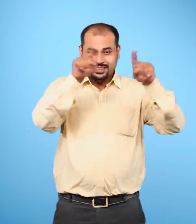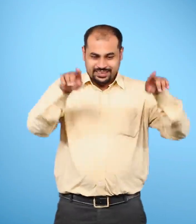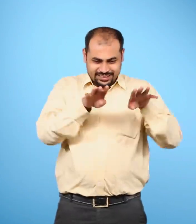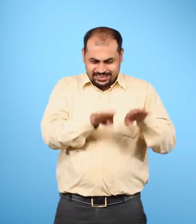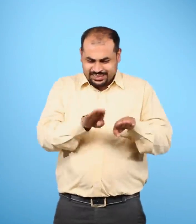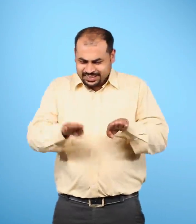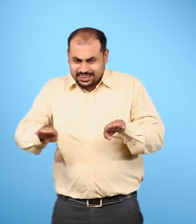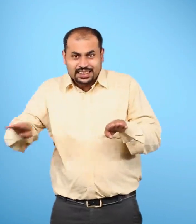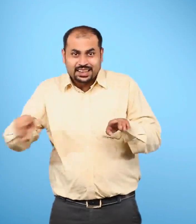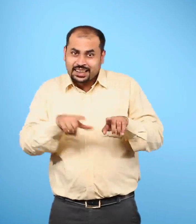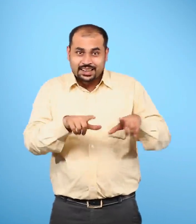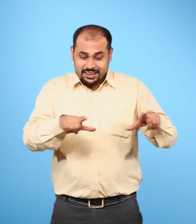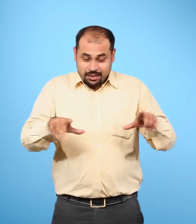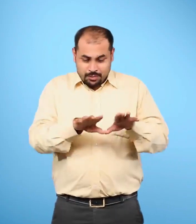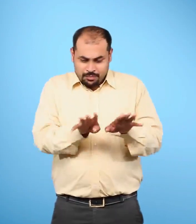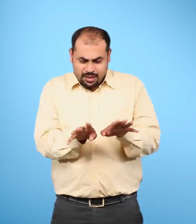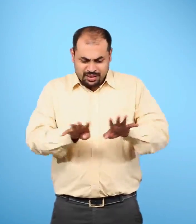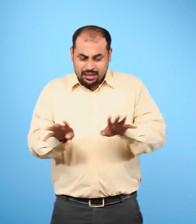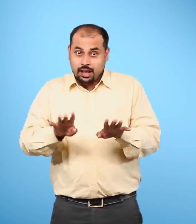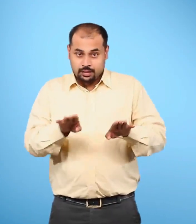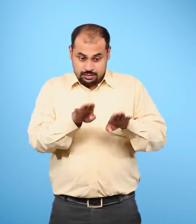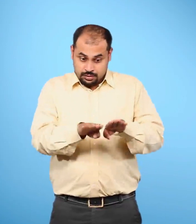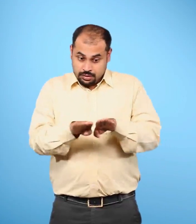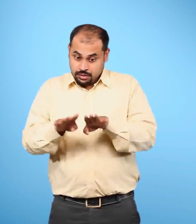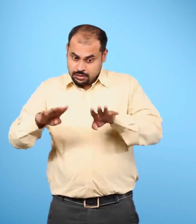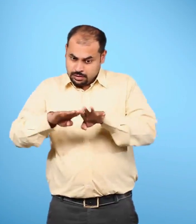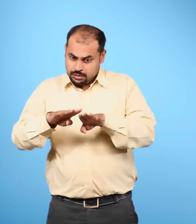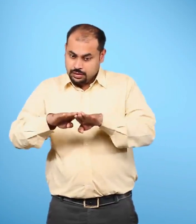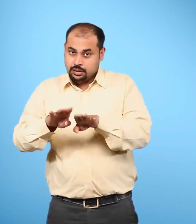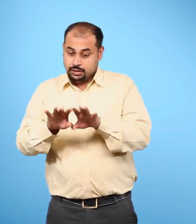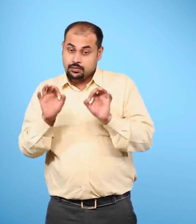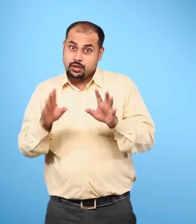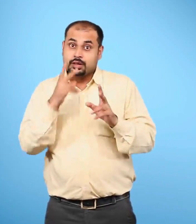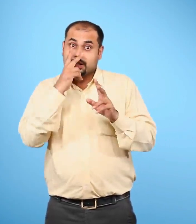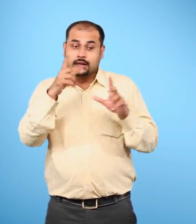which of these shapes will tile a floor without any gaps.